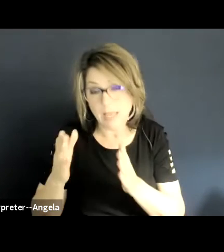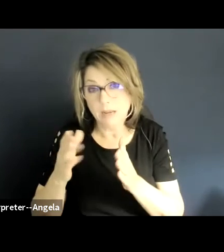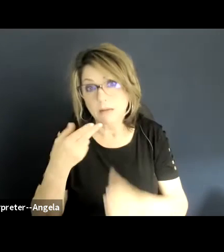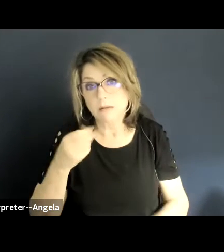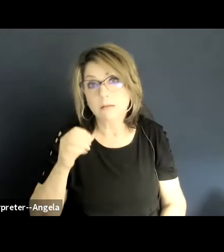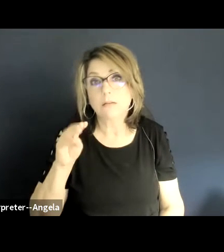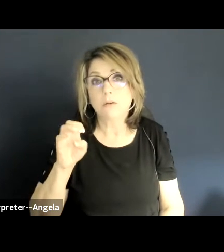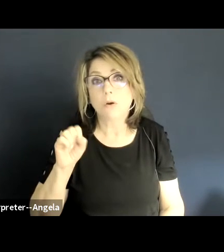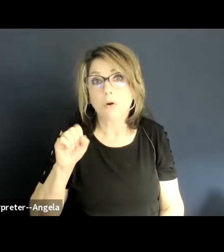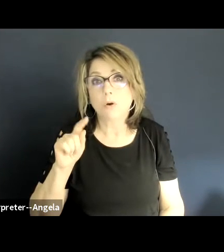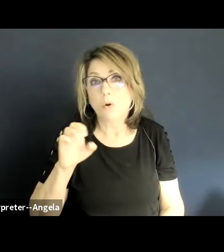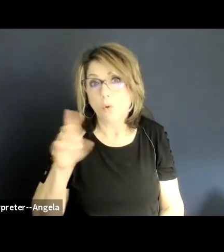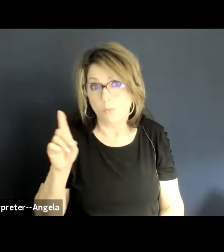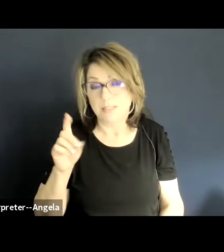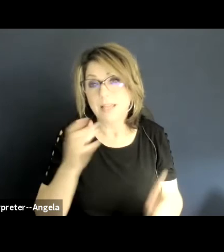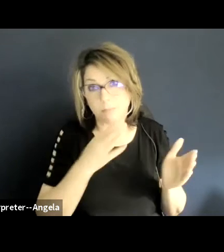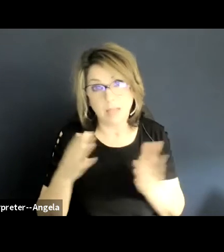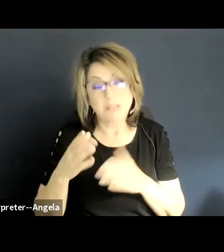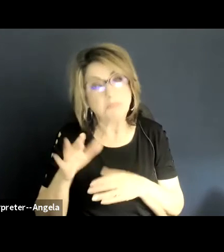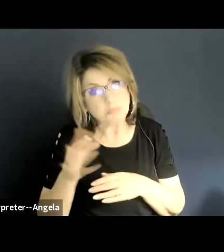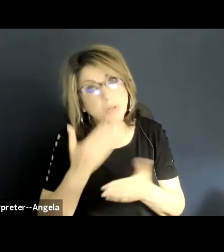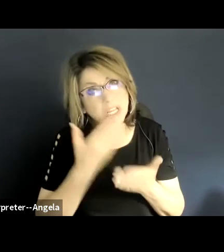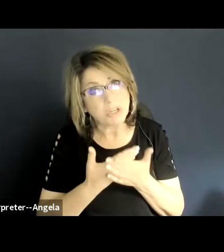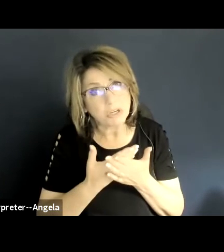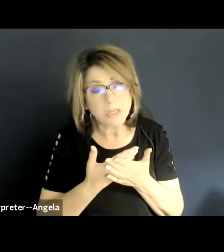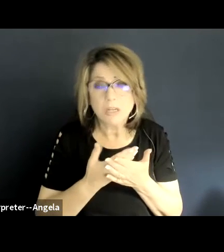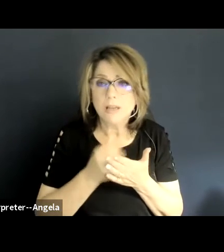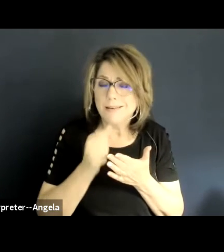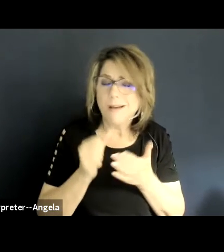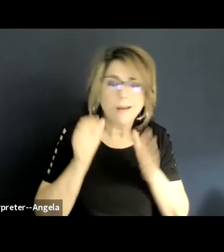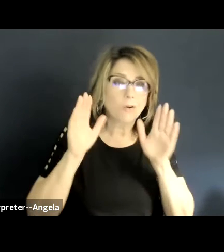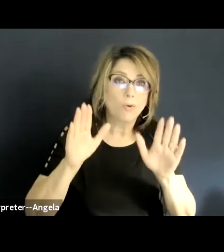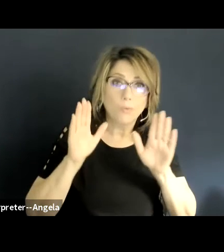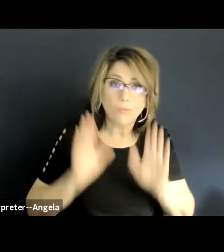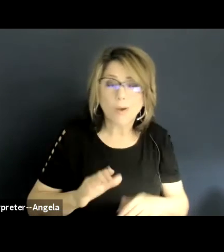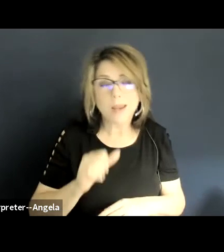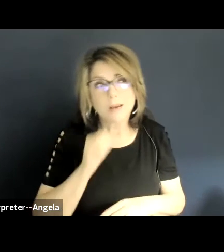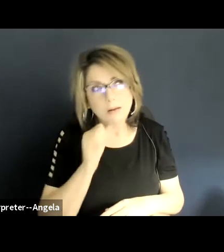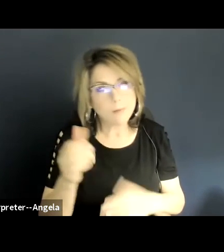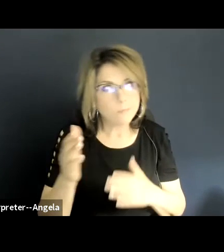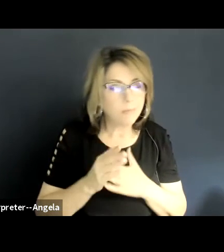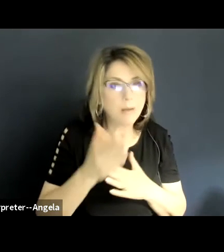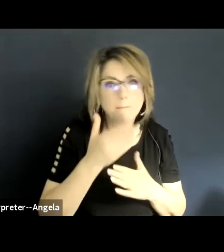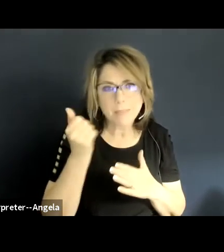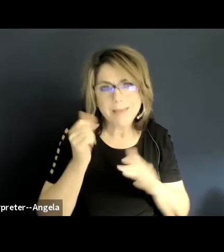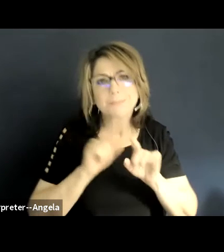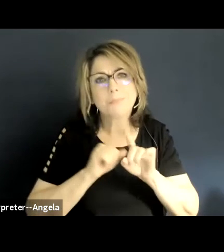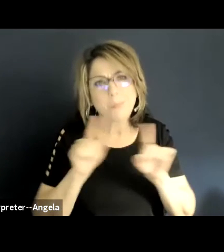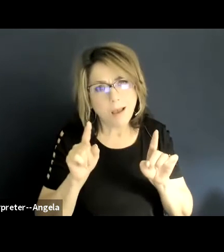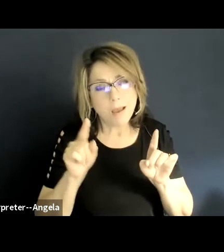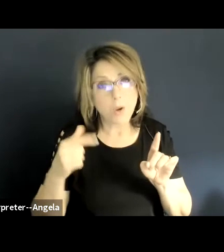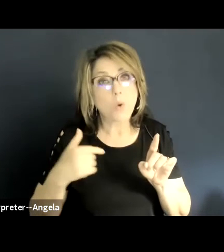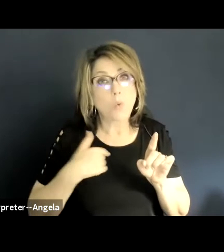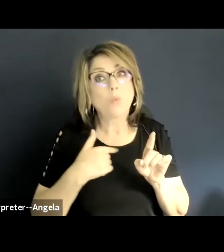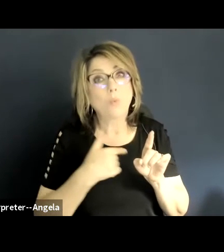Plan. And it was pretty good. I mean, it wasn't great. It wasn't the best, but we got quite a bit of